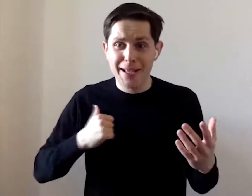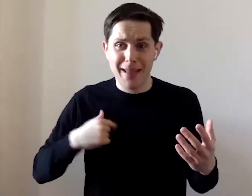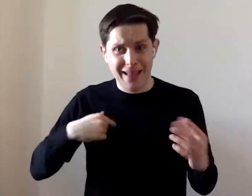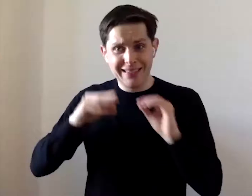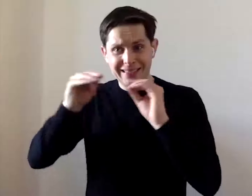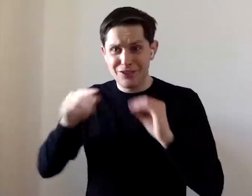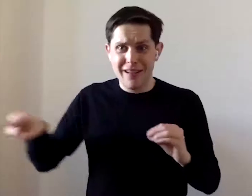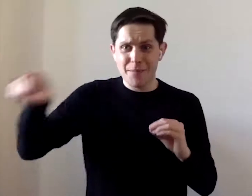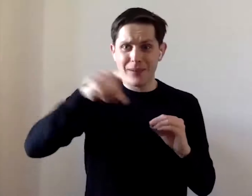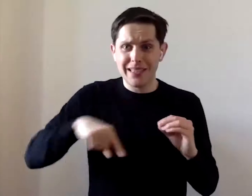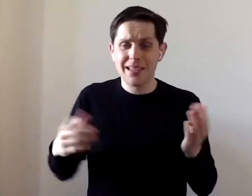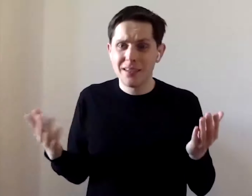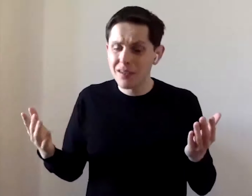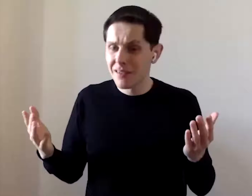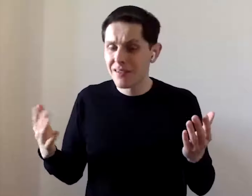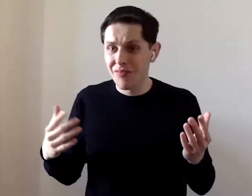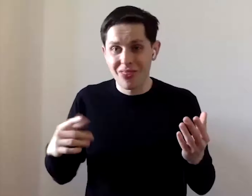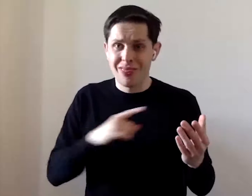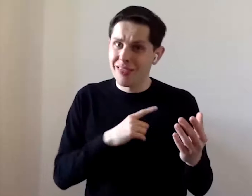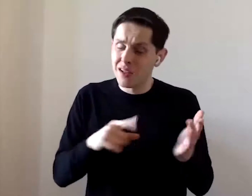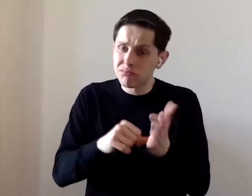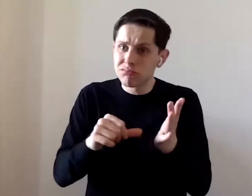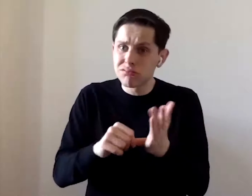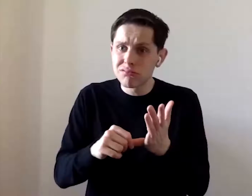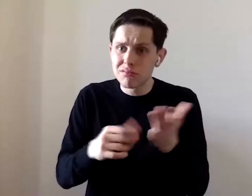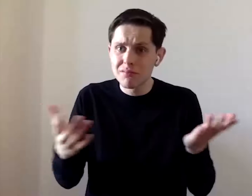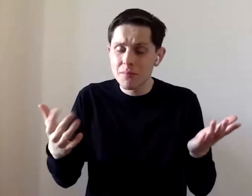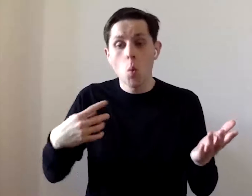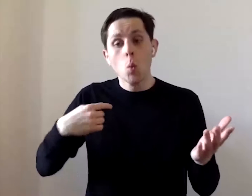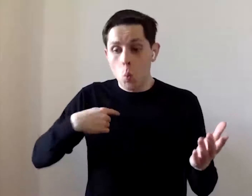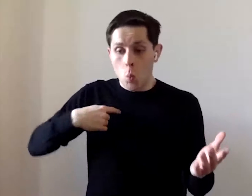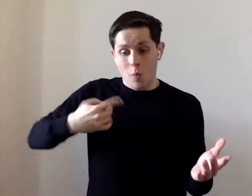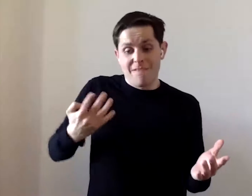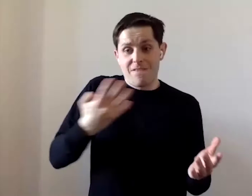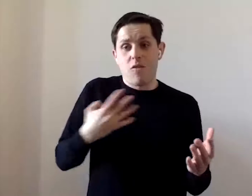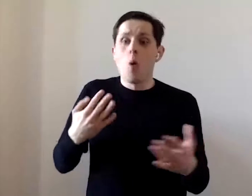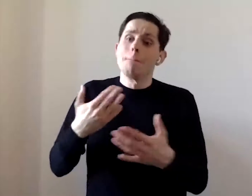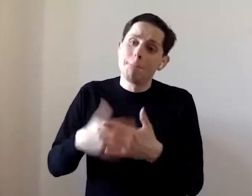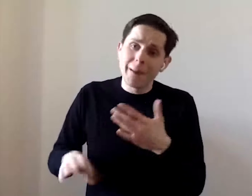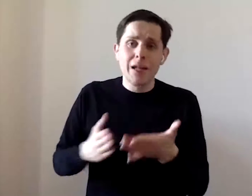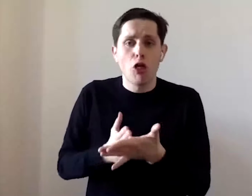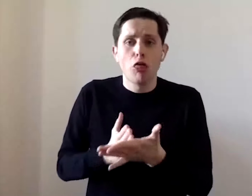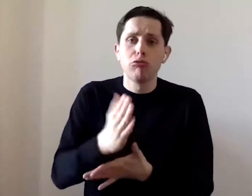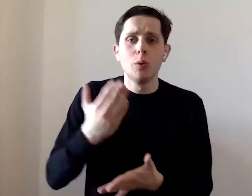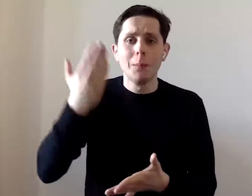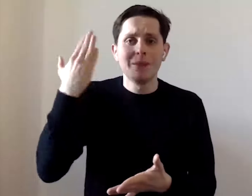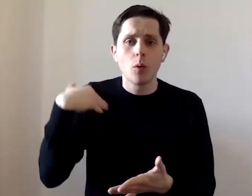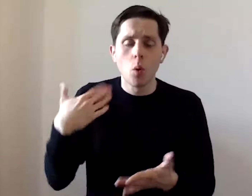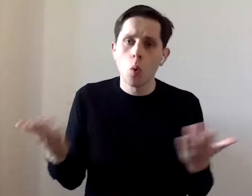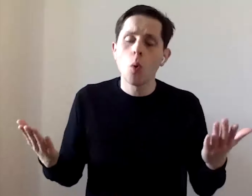and stuff you are learning yourself, it's quite a scary prospect. So you know, and that's the sort of person we are thinking about when we worry